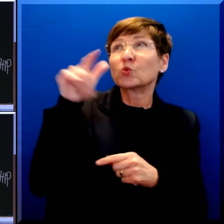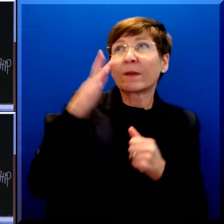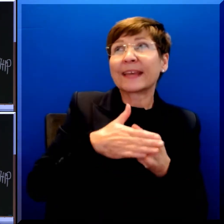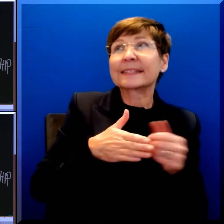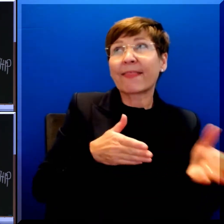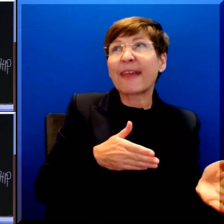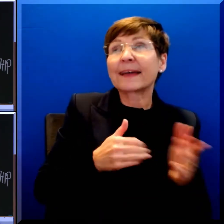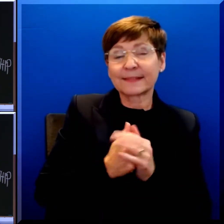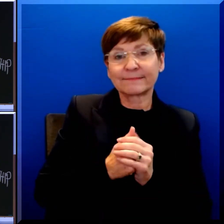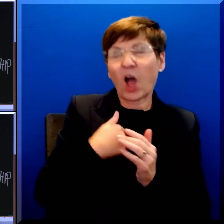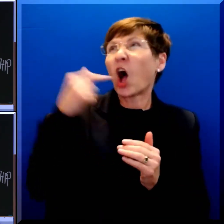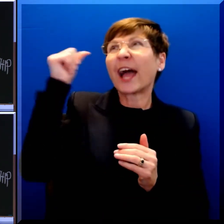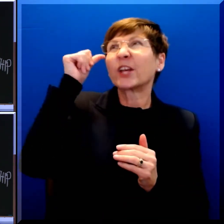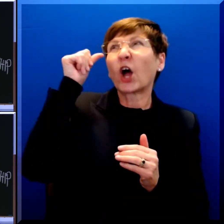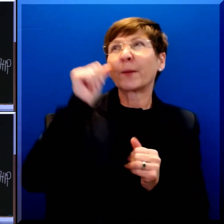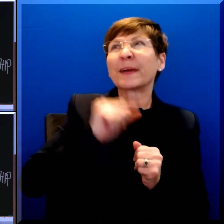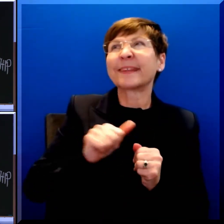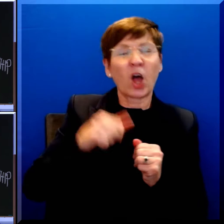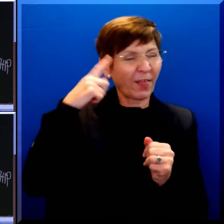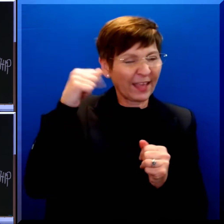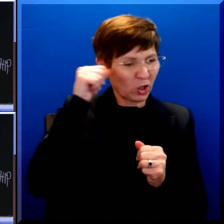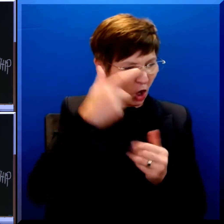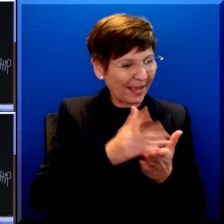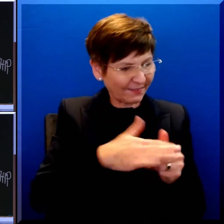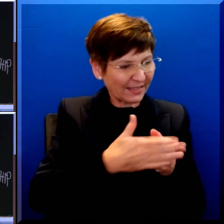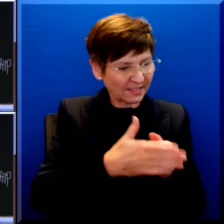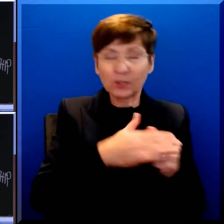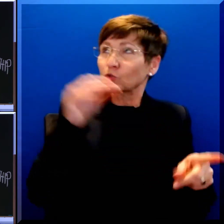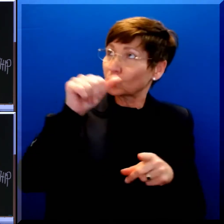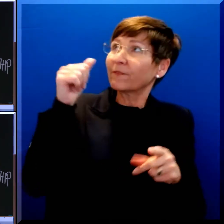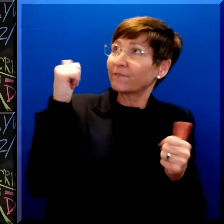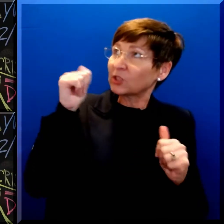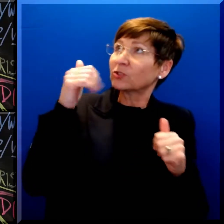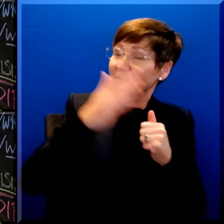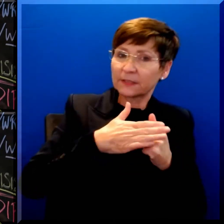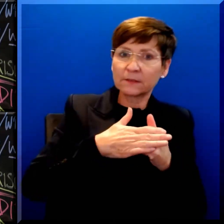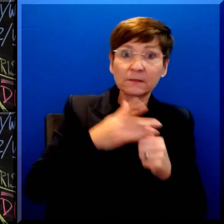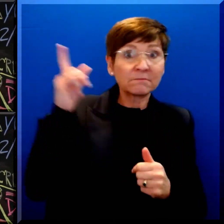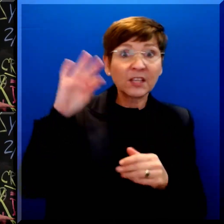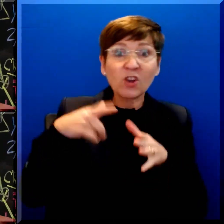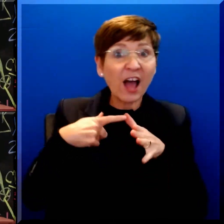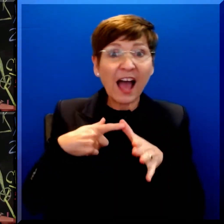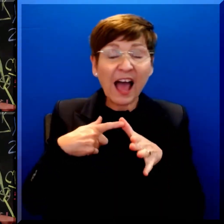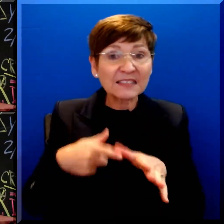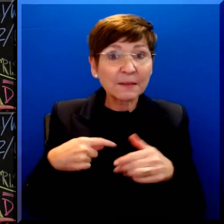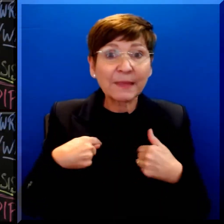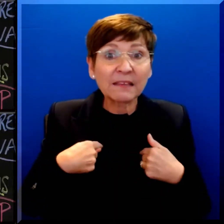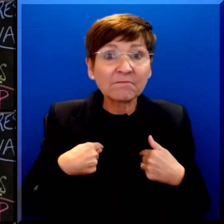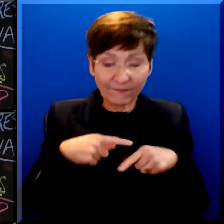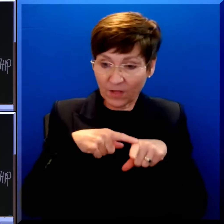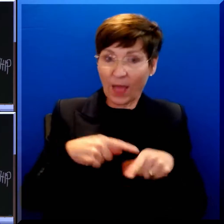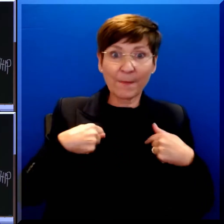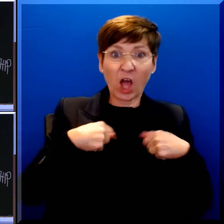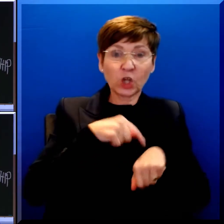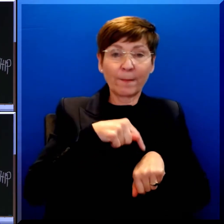should. We think that we know how this problem should be solved and how long it should take. God is not answering according to my timetable.